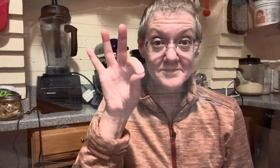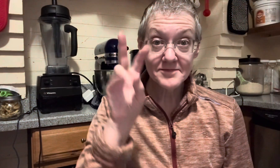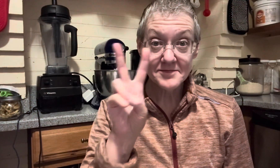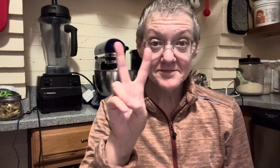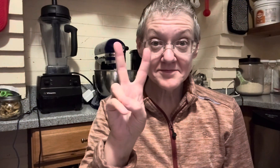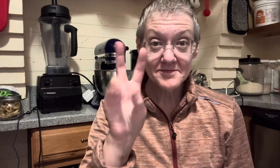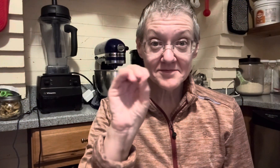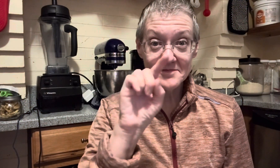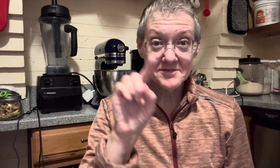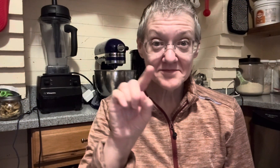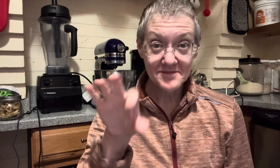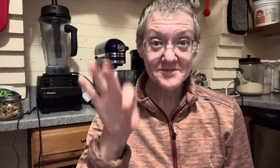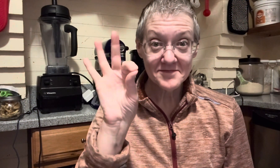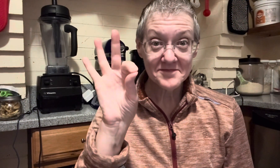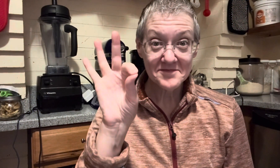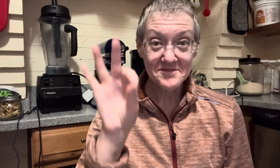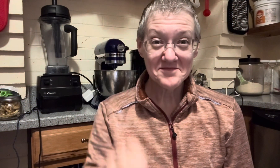Did you find it? Did you find the 2 ounces?